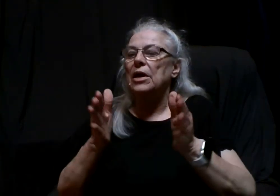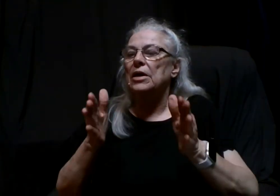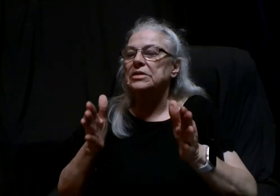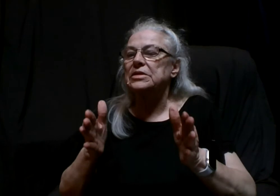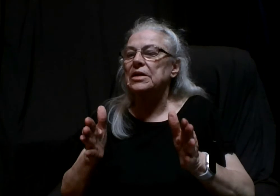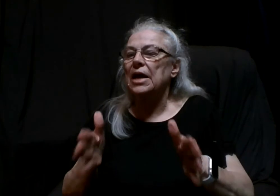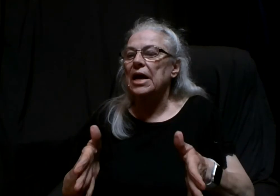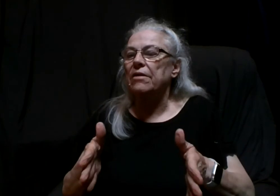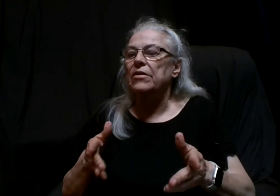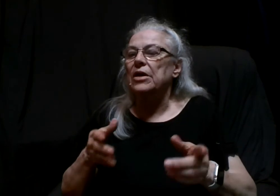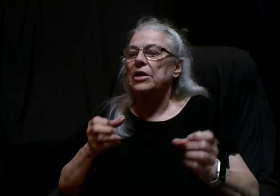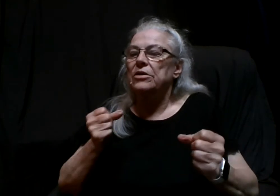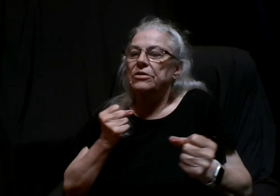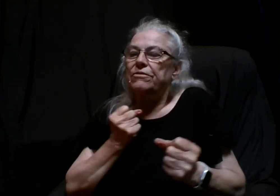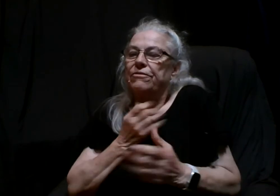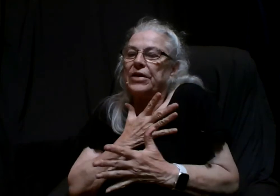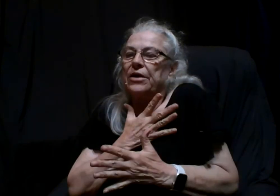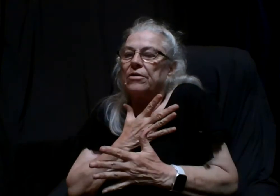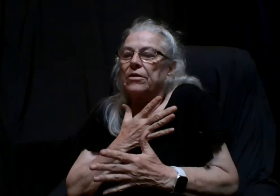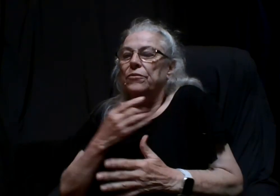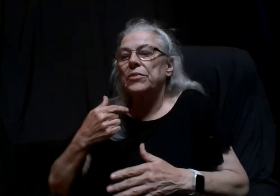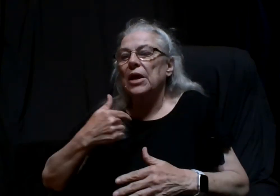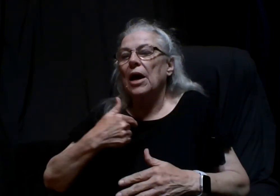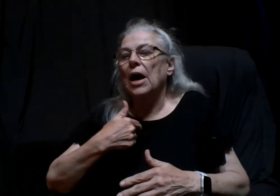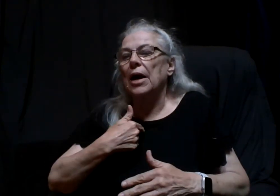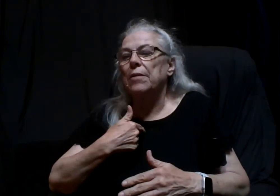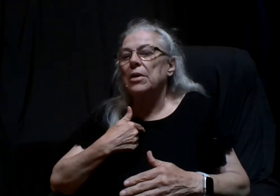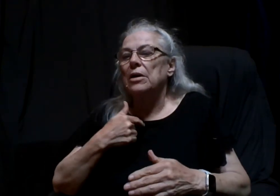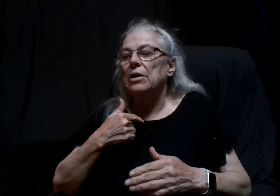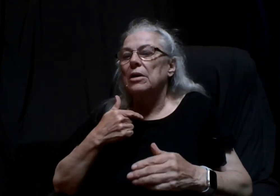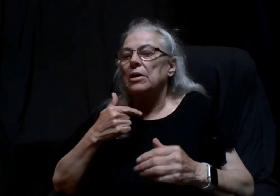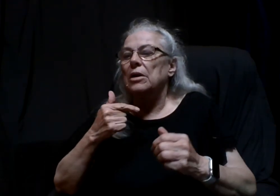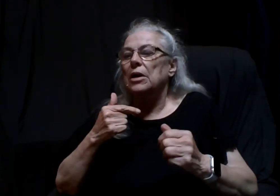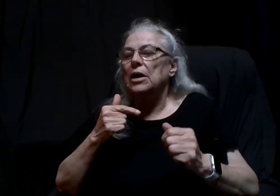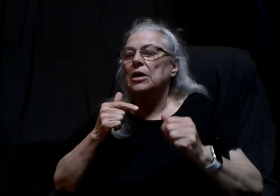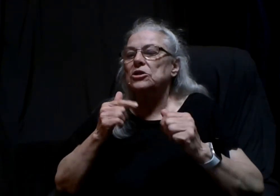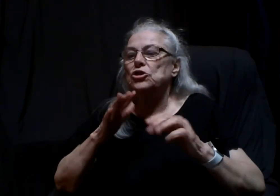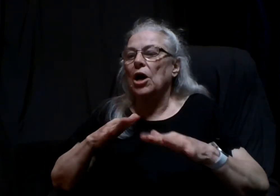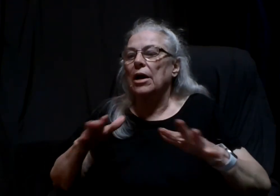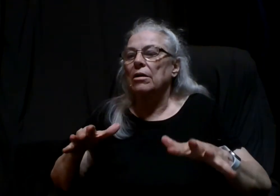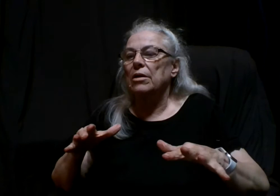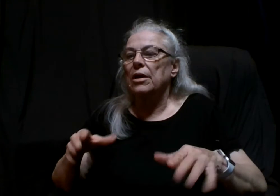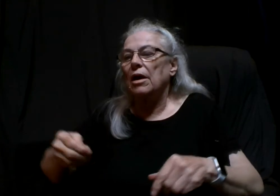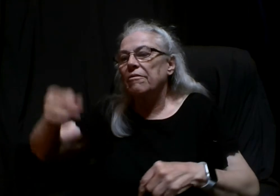a slave to fear. I'm a child of